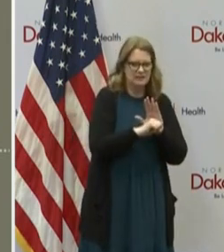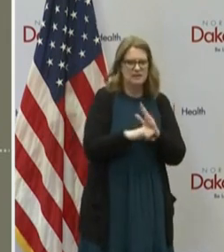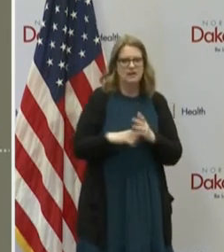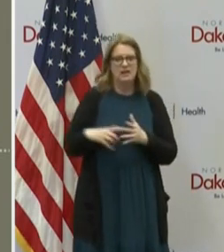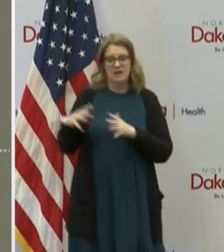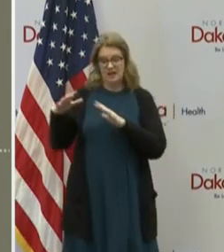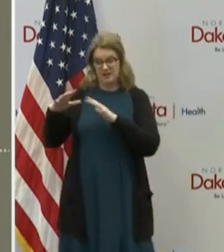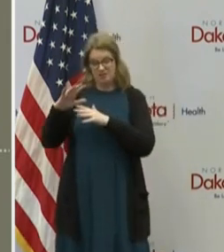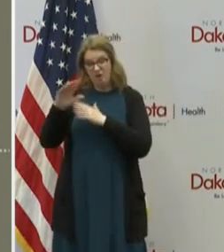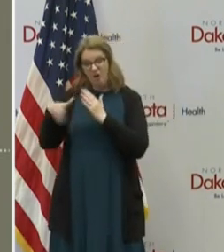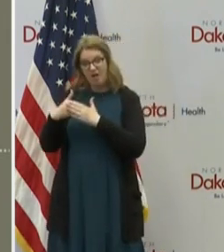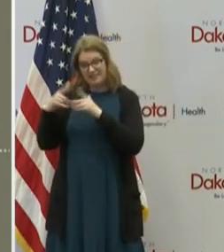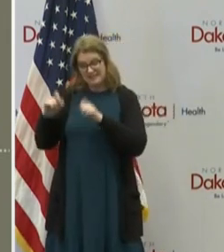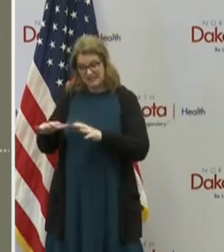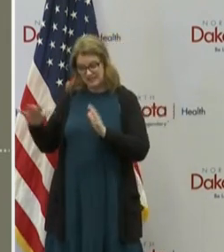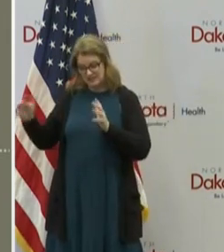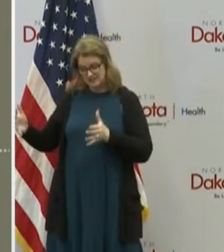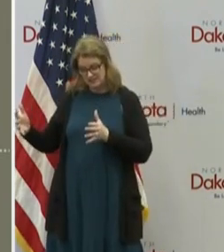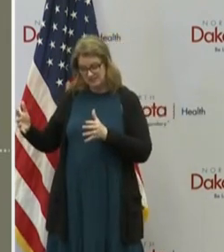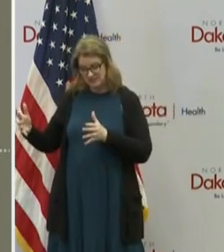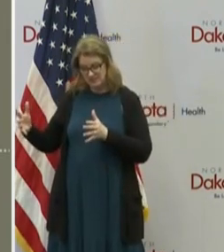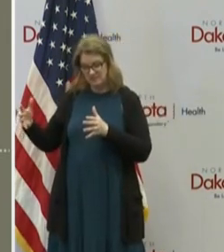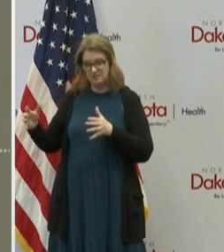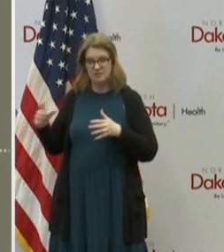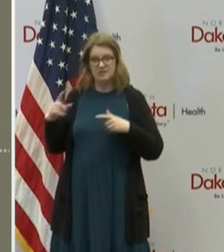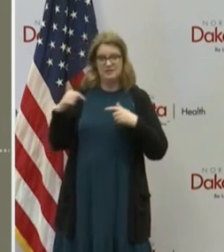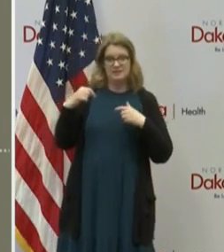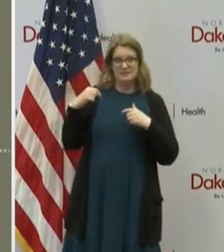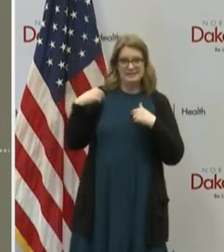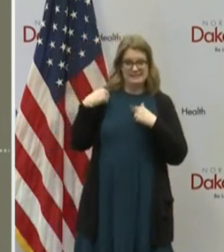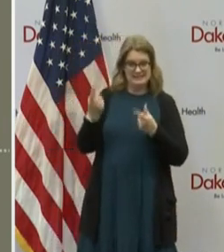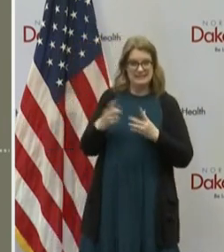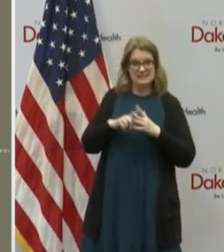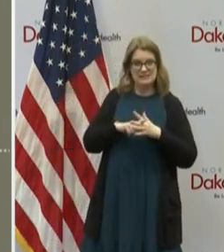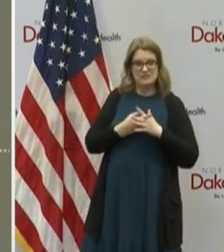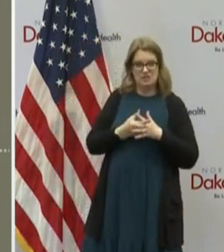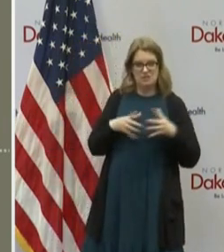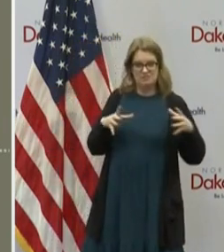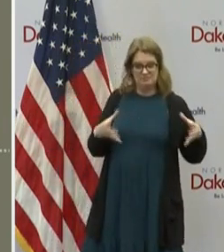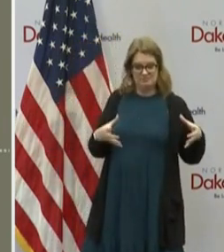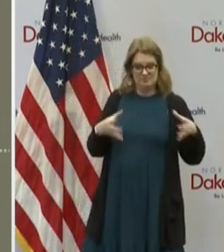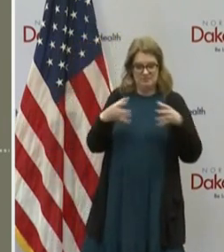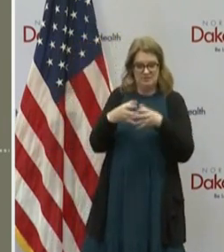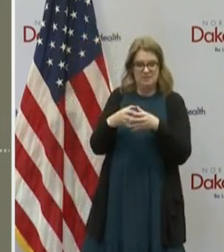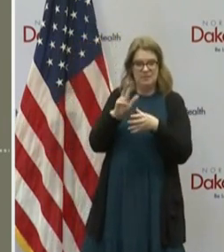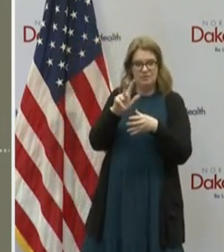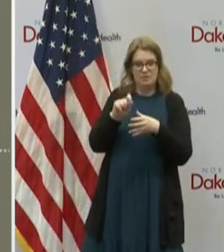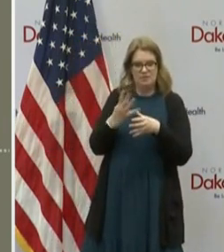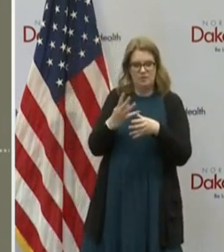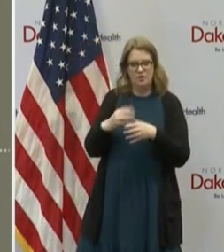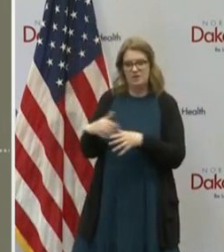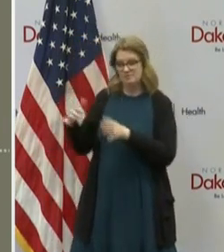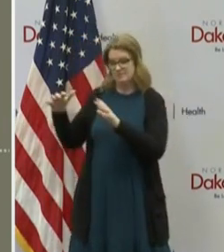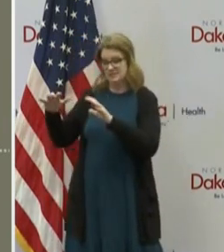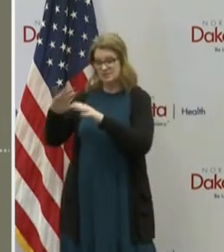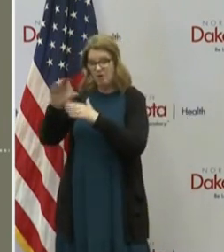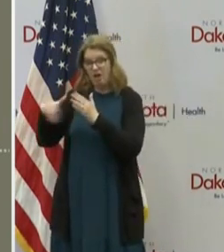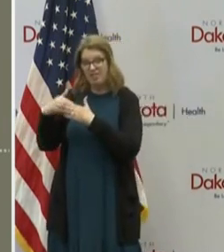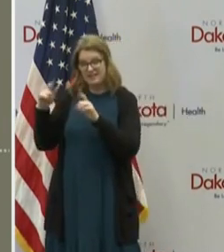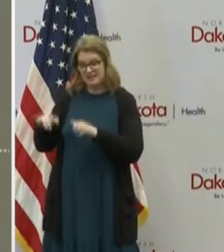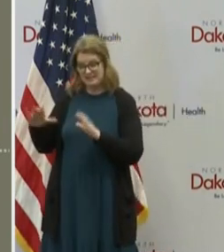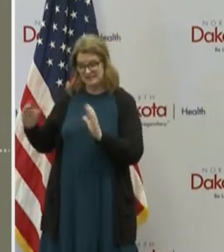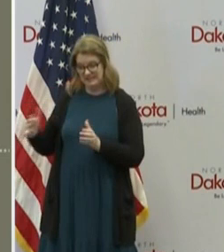rate, well, again, for this whole state of North Dakota, since this has been undertaken, is 3.4. The positive rate for Cass County,